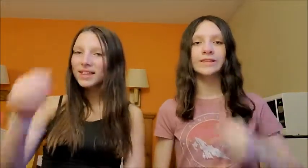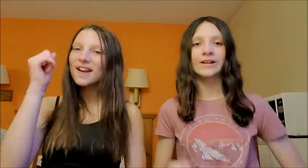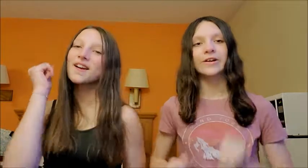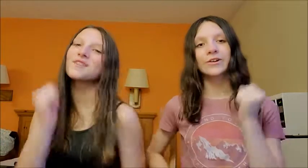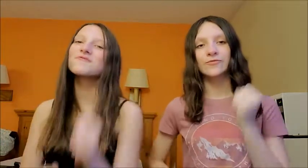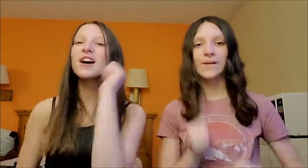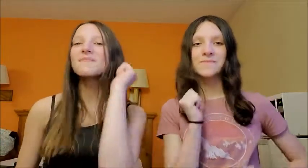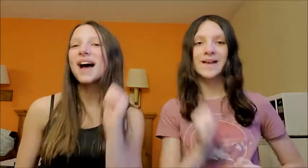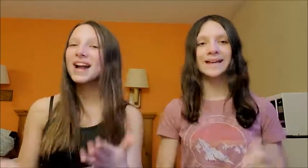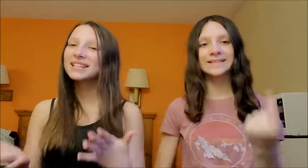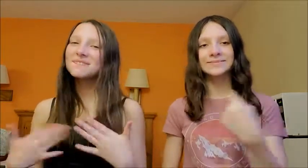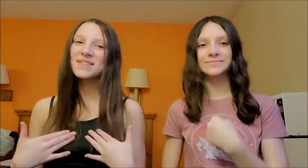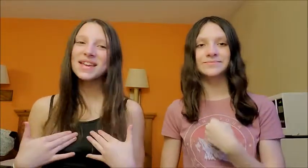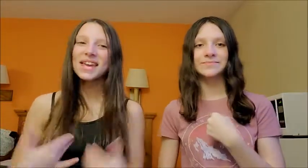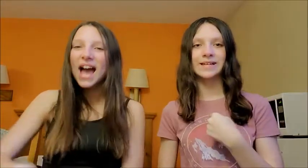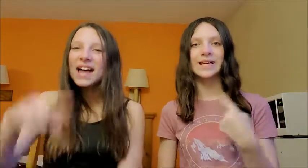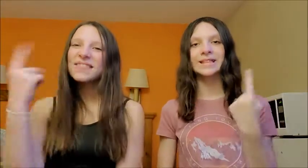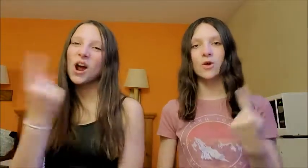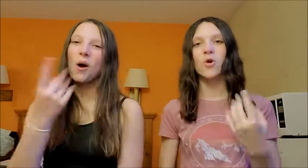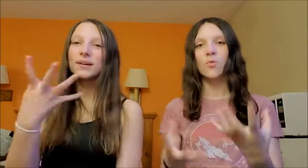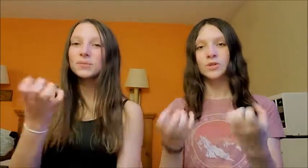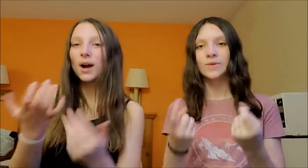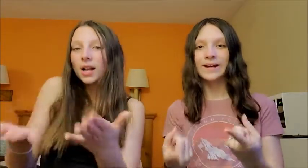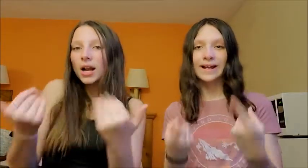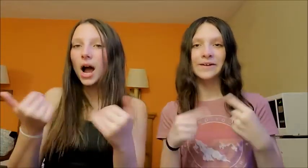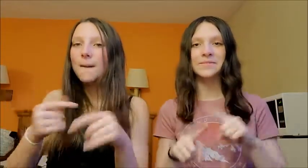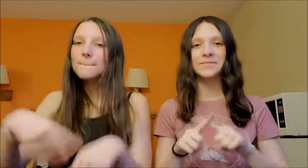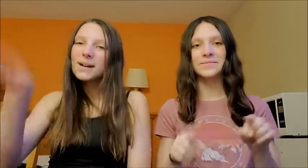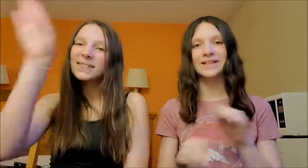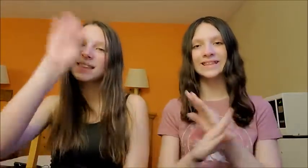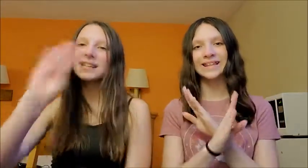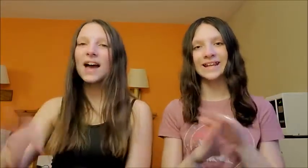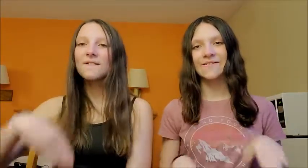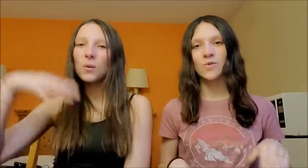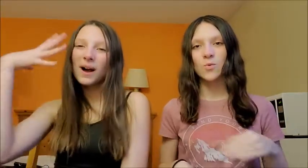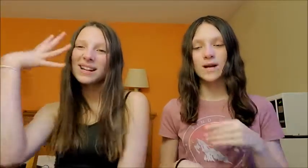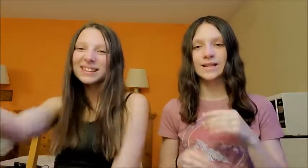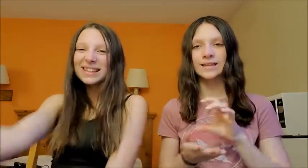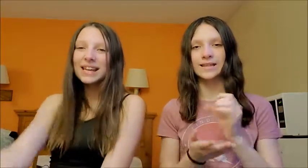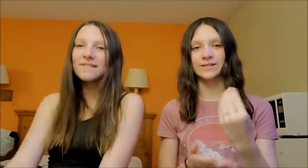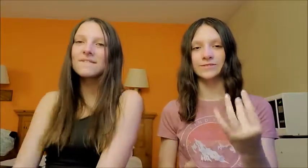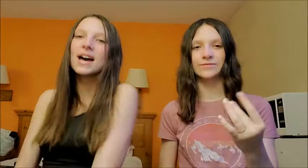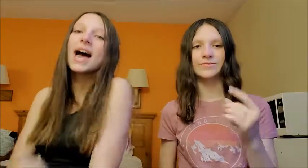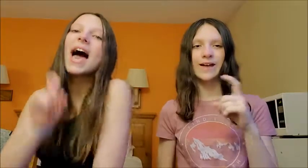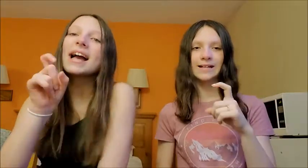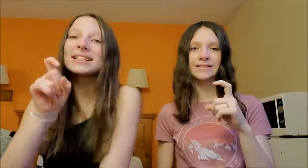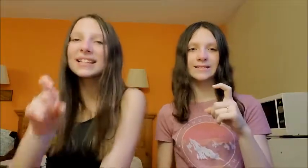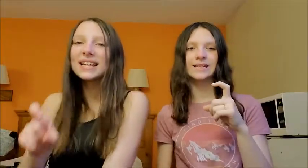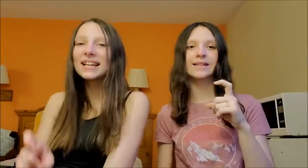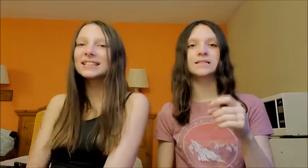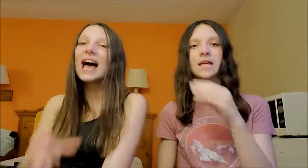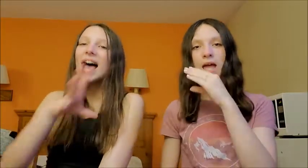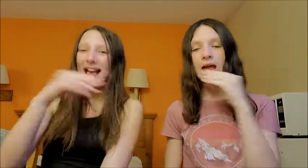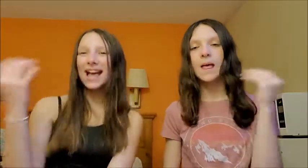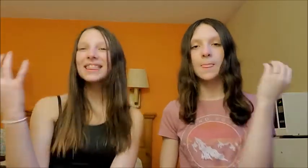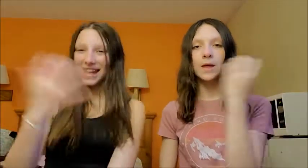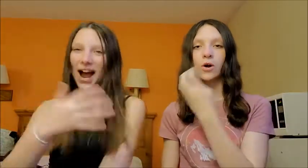three, they're gonna run back to me They always wanna come, but they never wanna leave Exes and